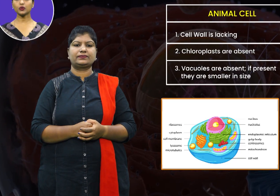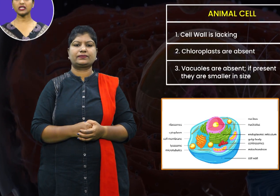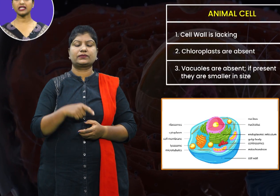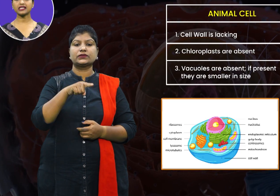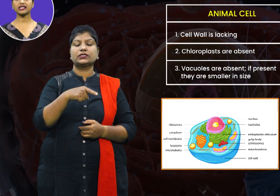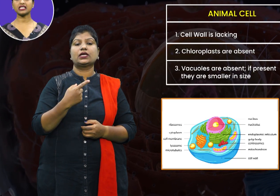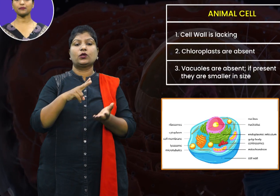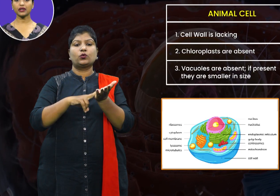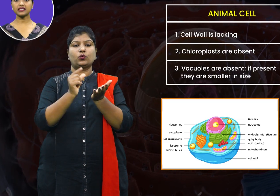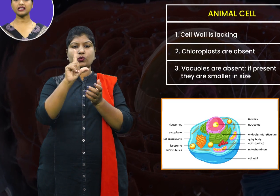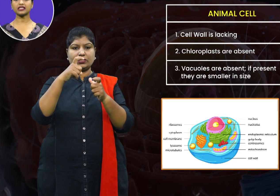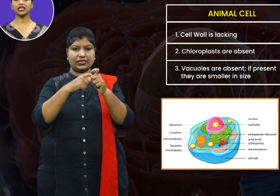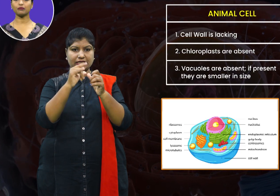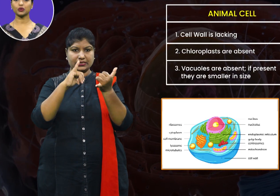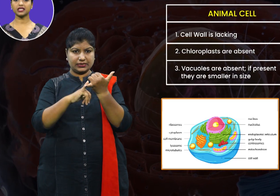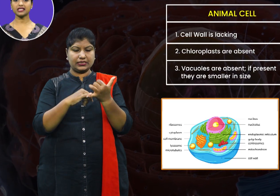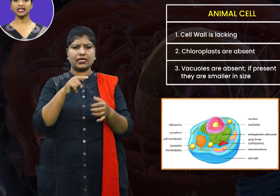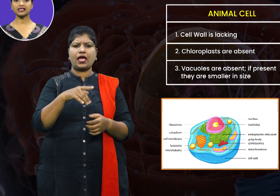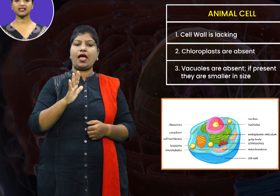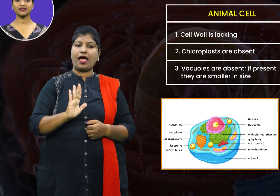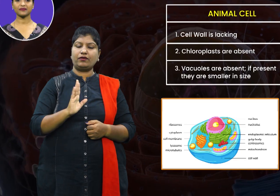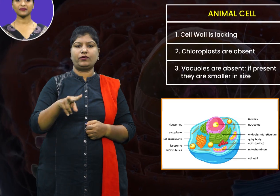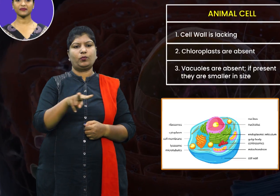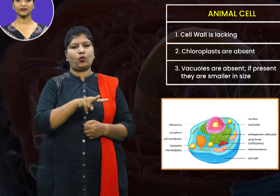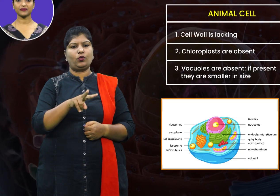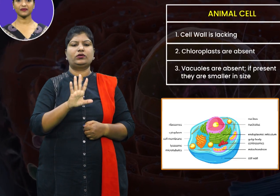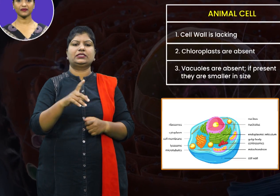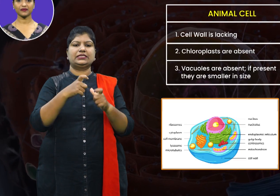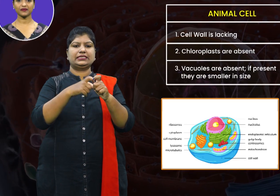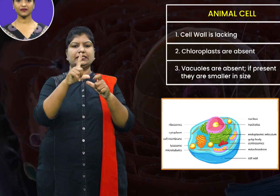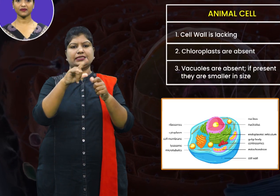The nucleus is present in both the cells.